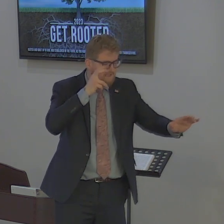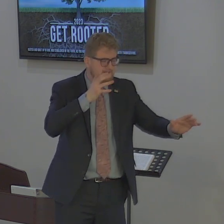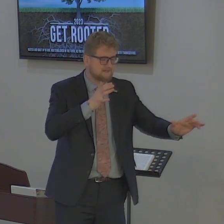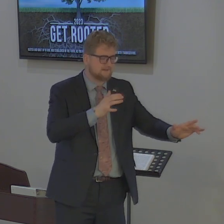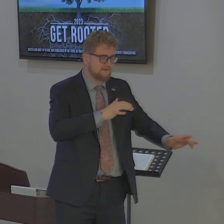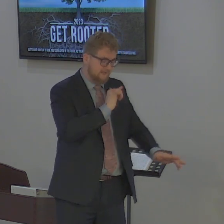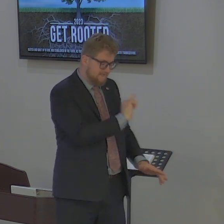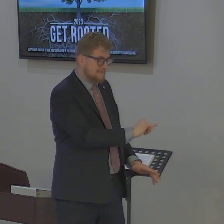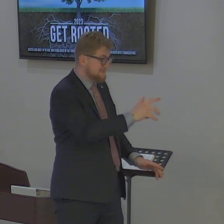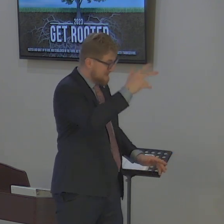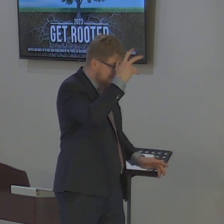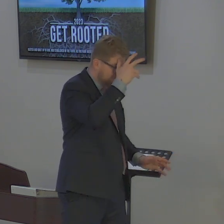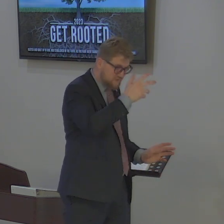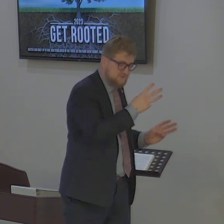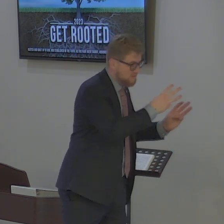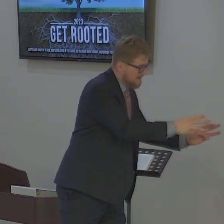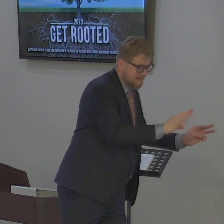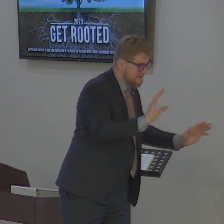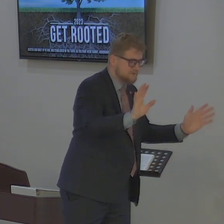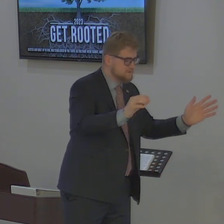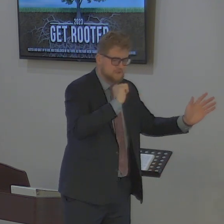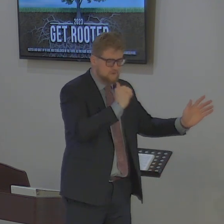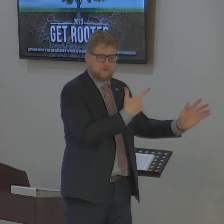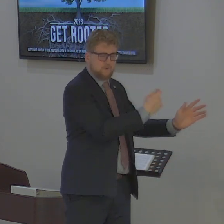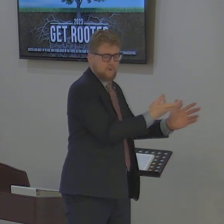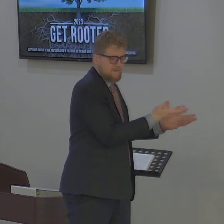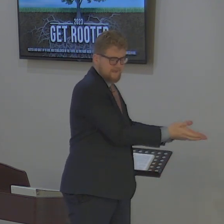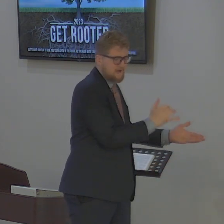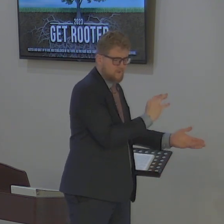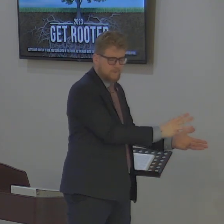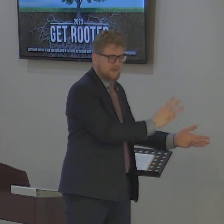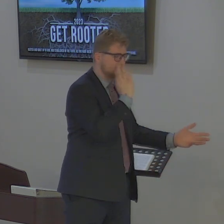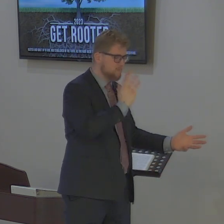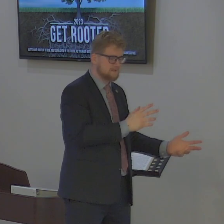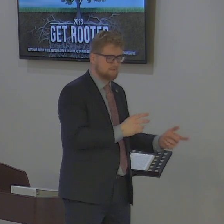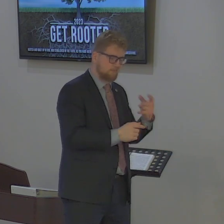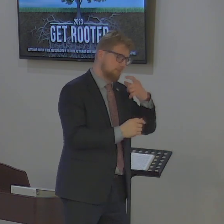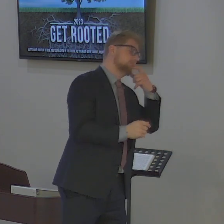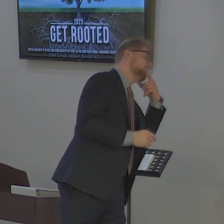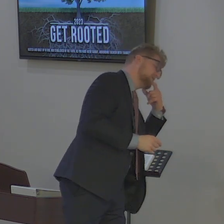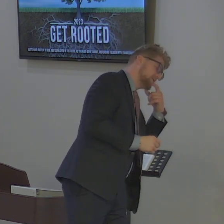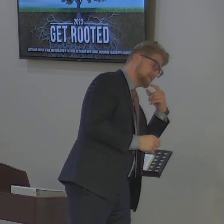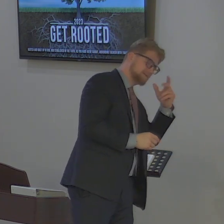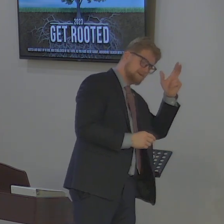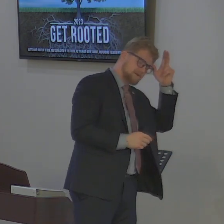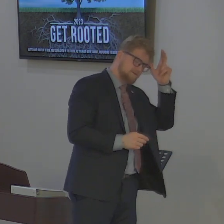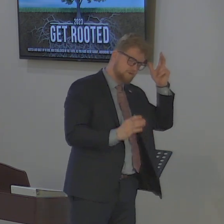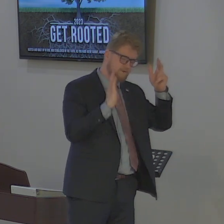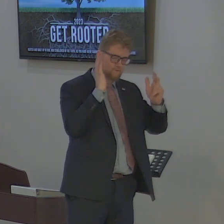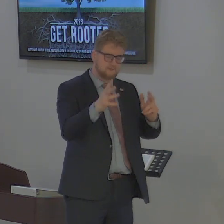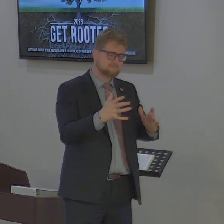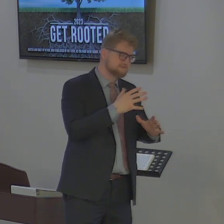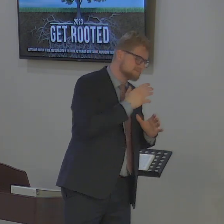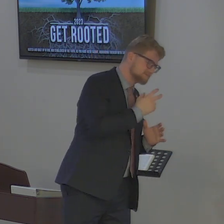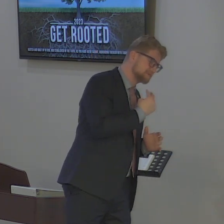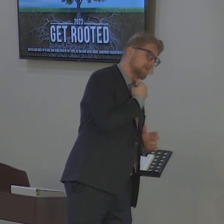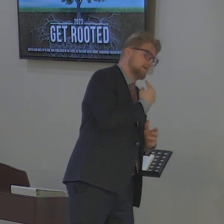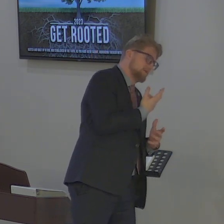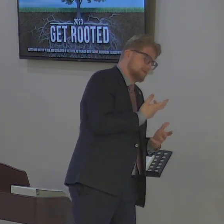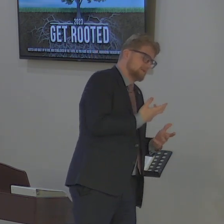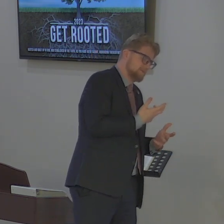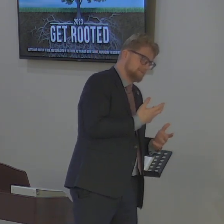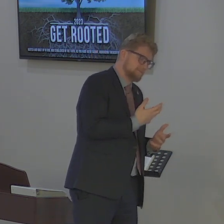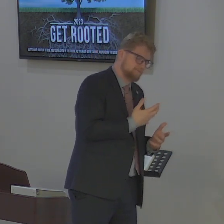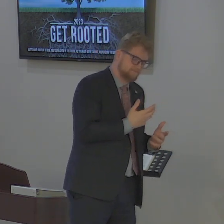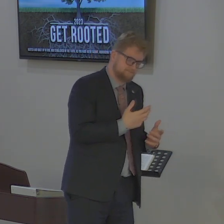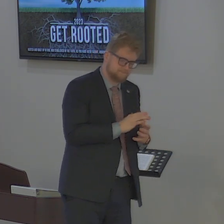way of the devil. If you go that way, you could end up in the net, in the snare of the devil. You can end up in the wiles, being taken down by the wiles